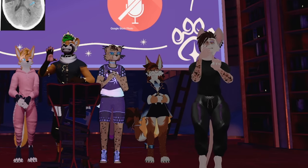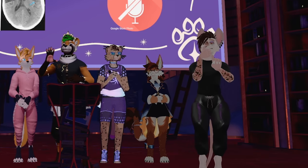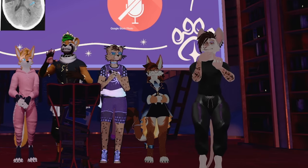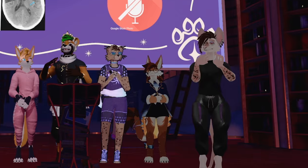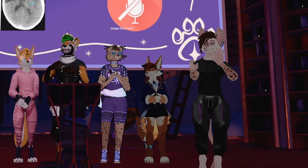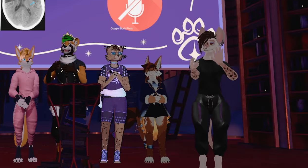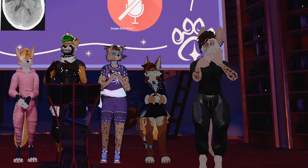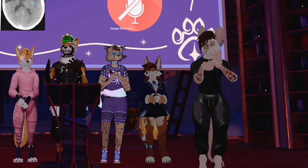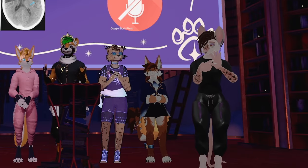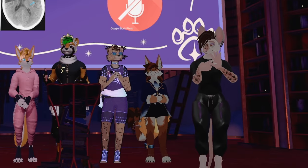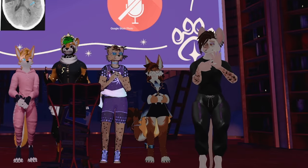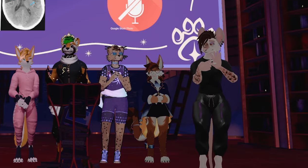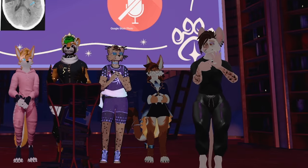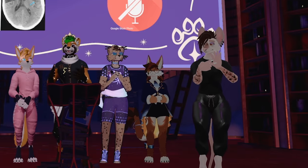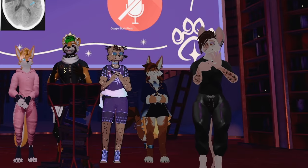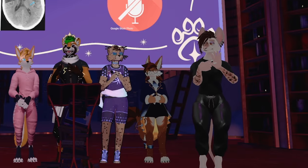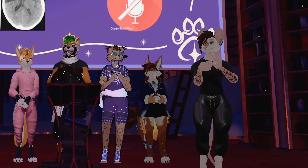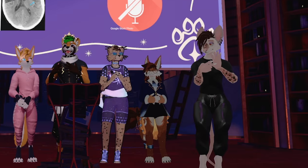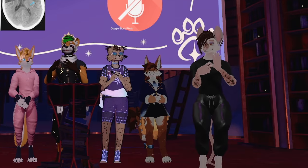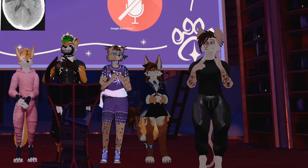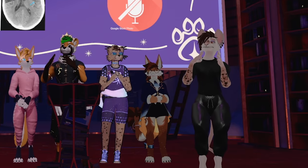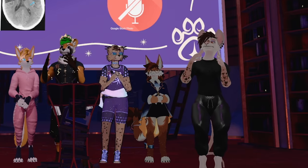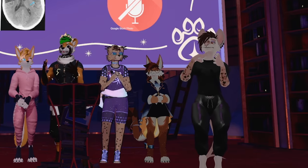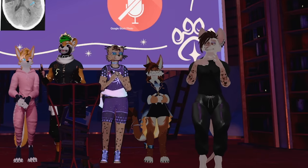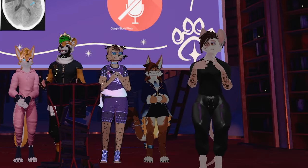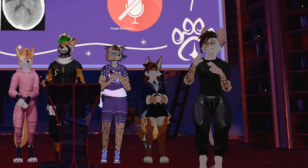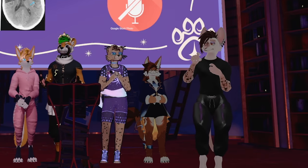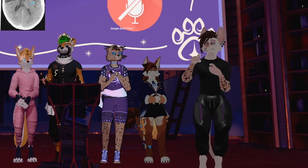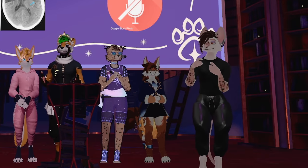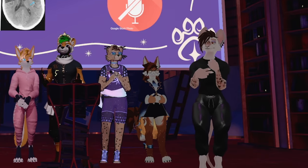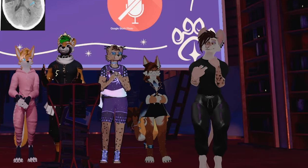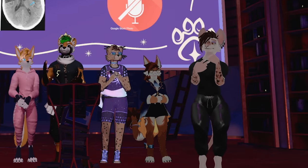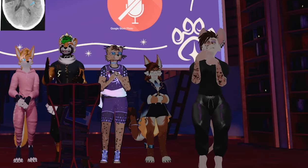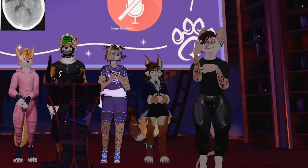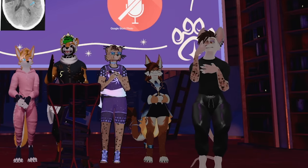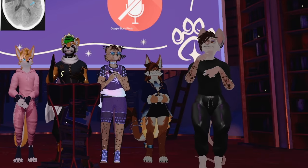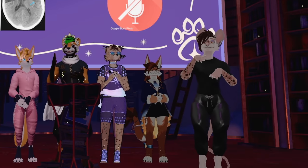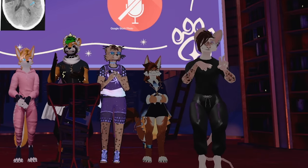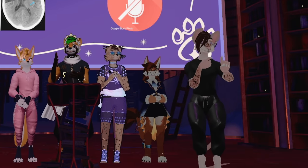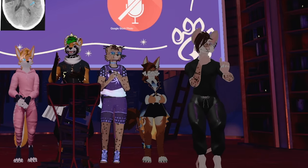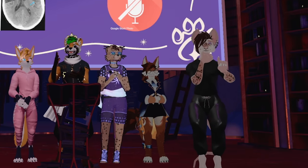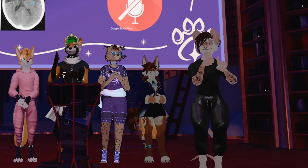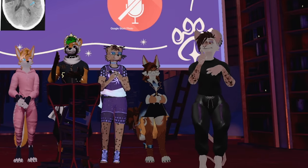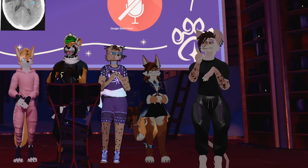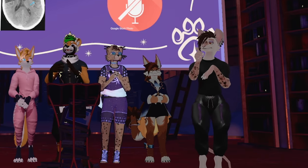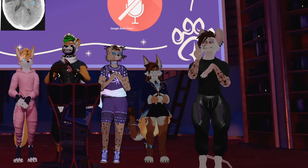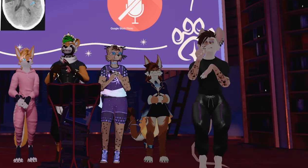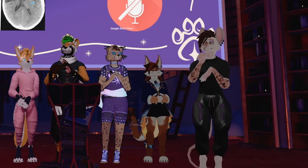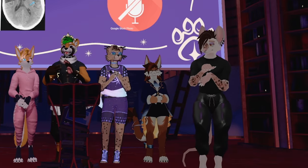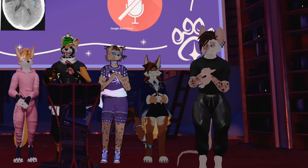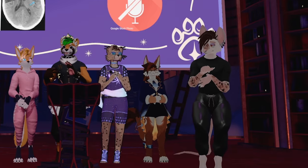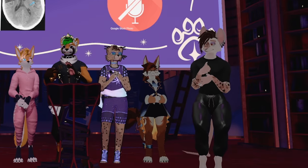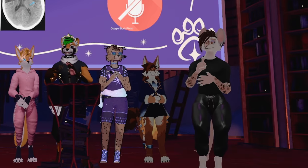is really needing to be reserved for people who have mutism, which is a actual